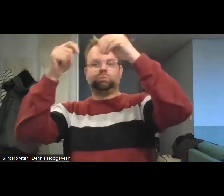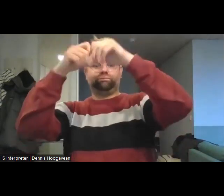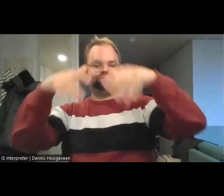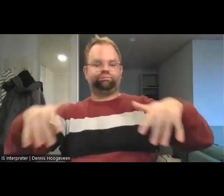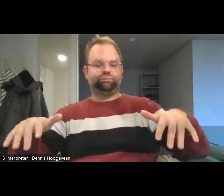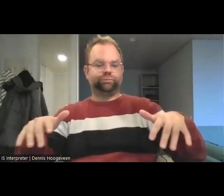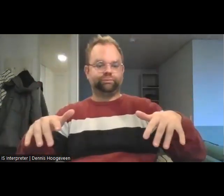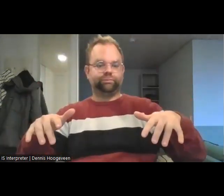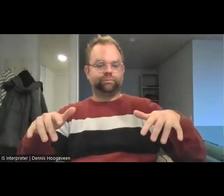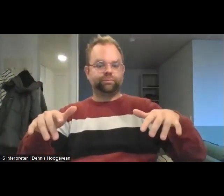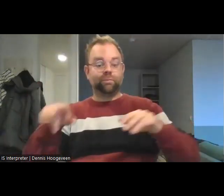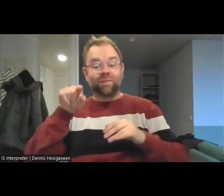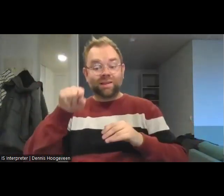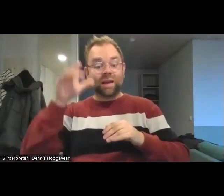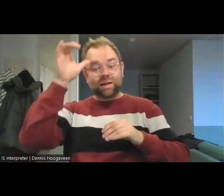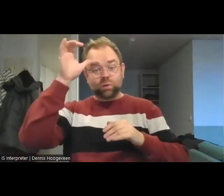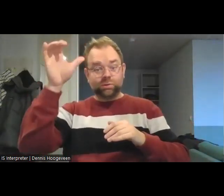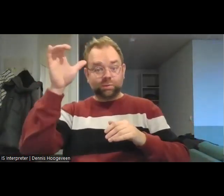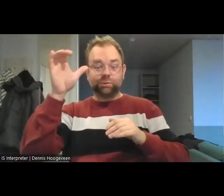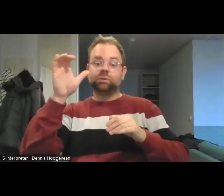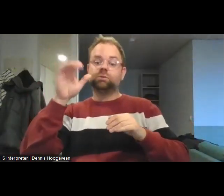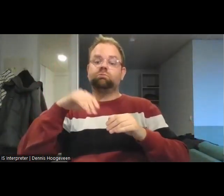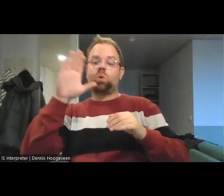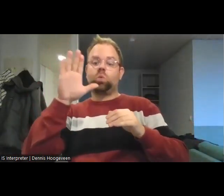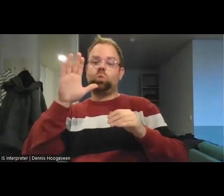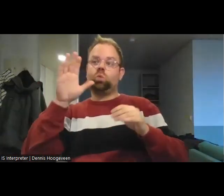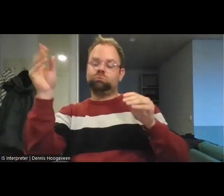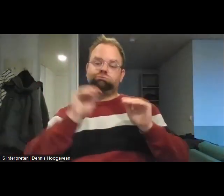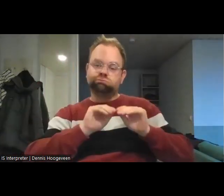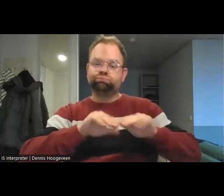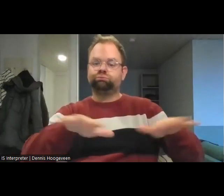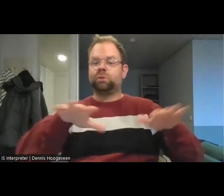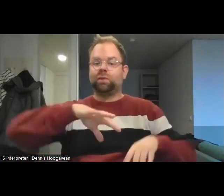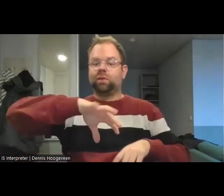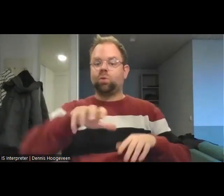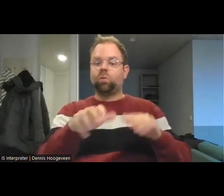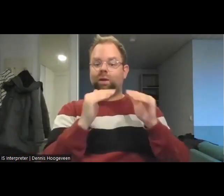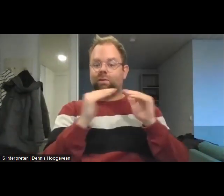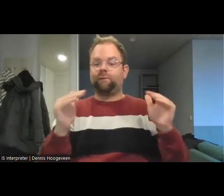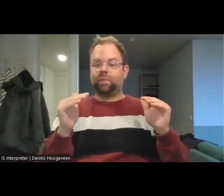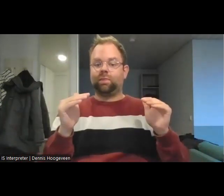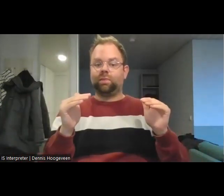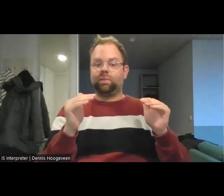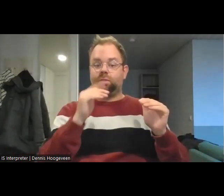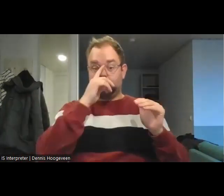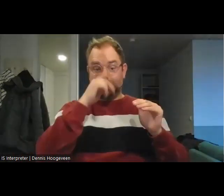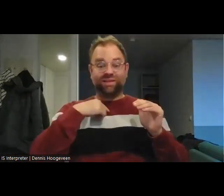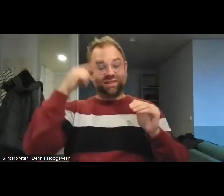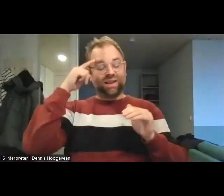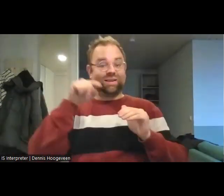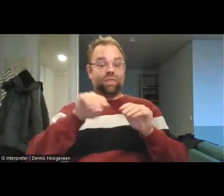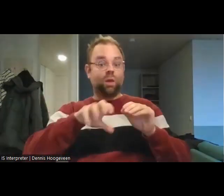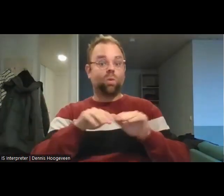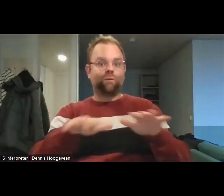global level is a place where most decisions can be made. Thank you so much. Thank you, Maud. And thank you for